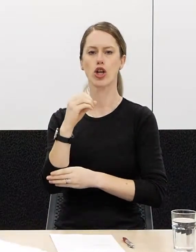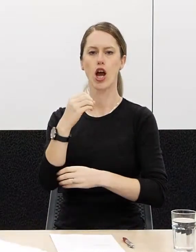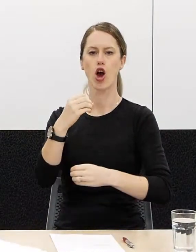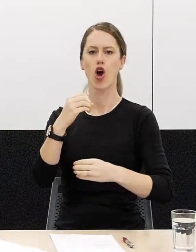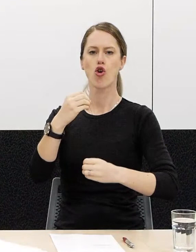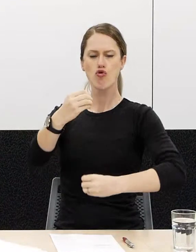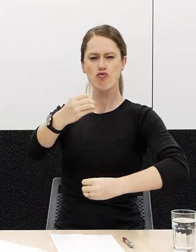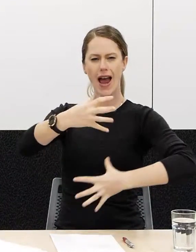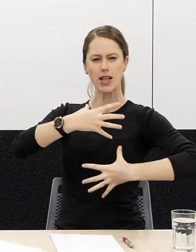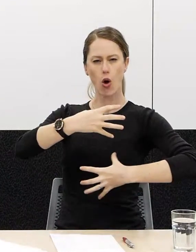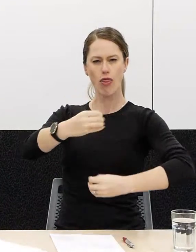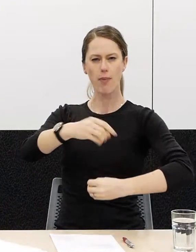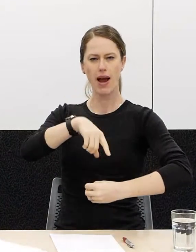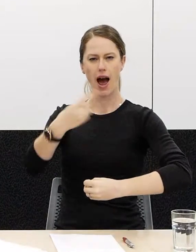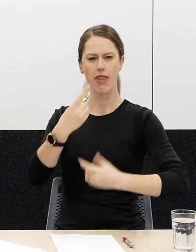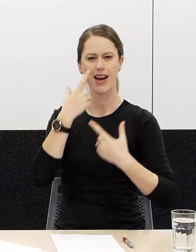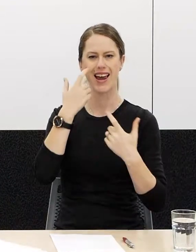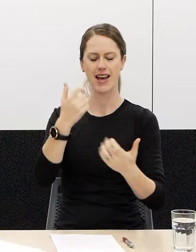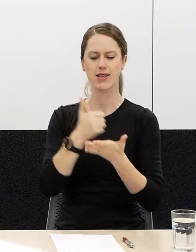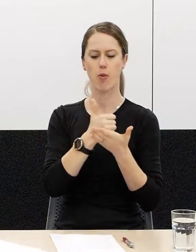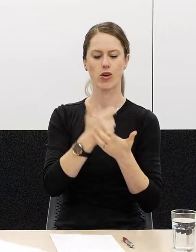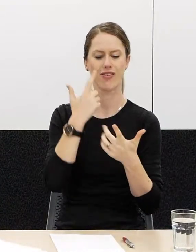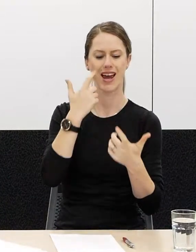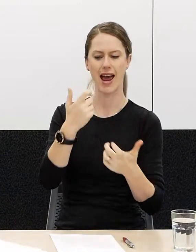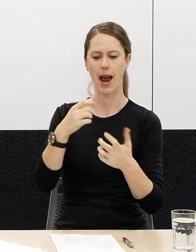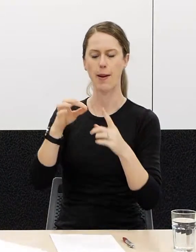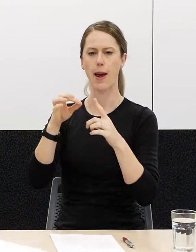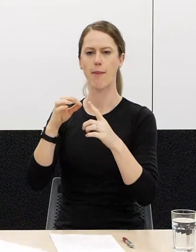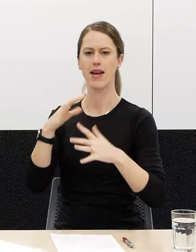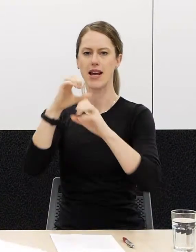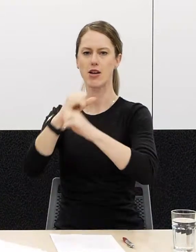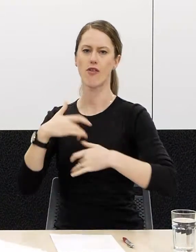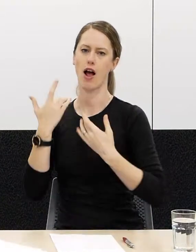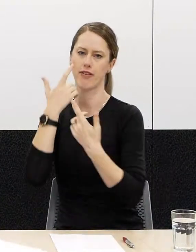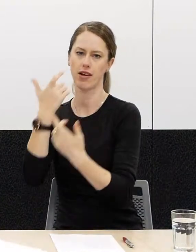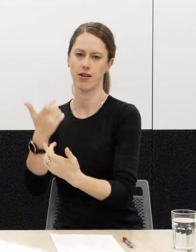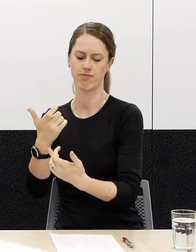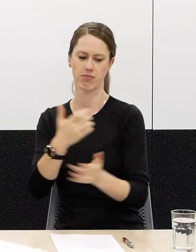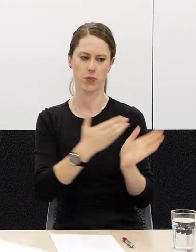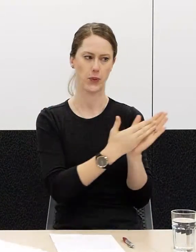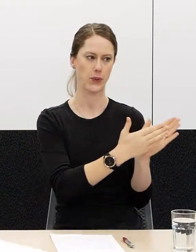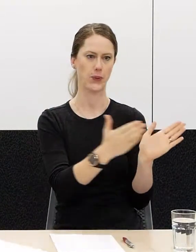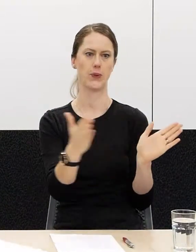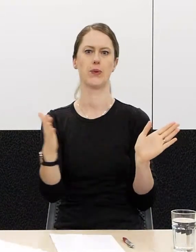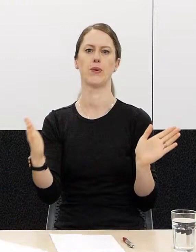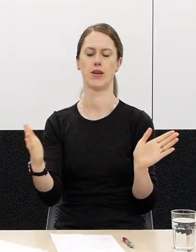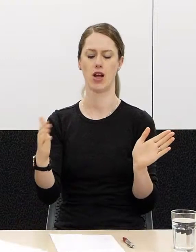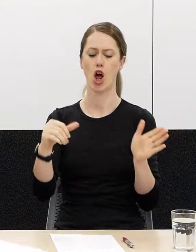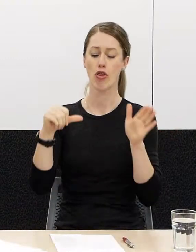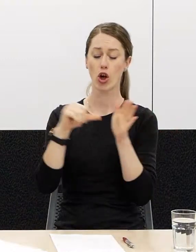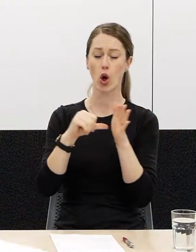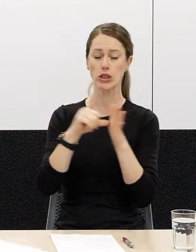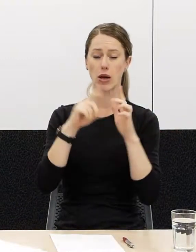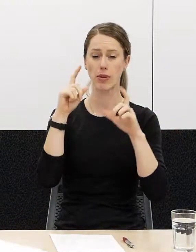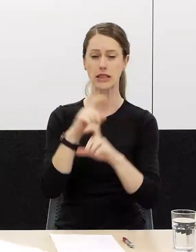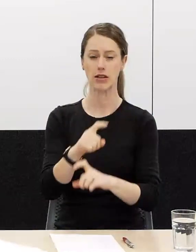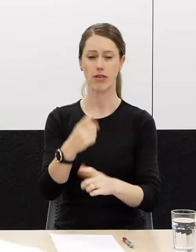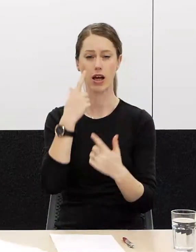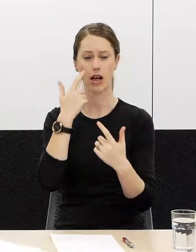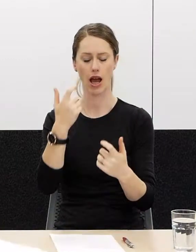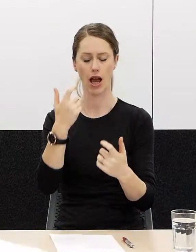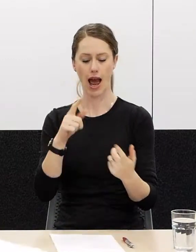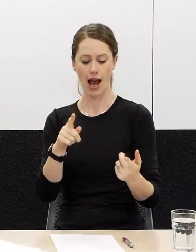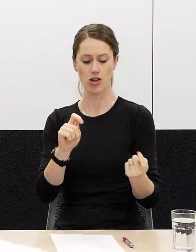well as supportive care and palliative care. The costs and complexity of cancer care and pace